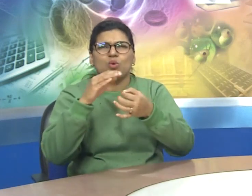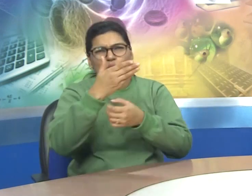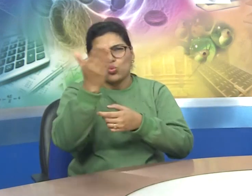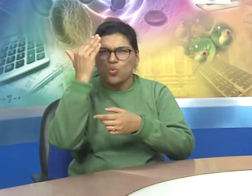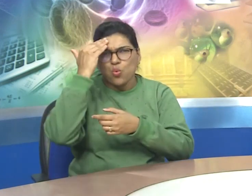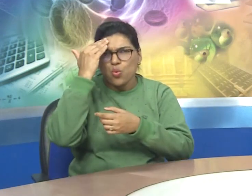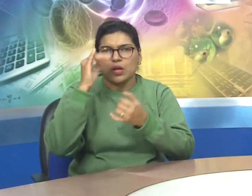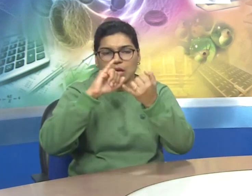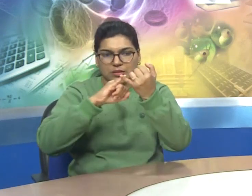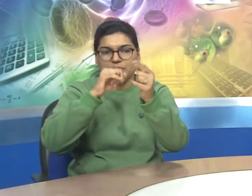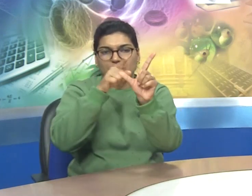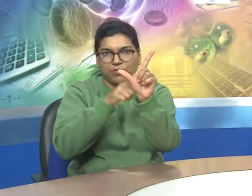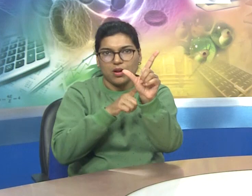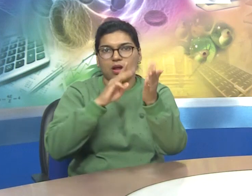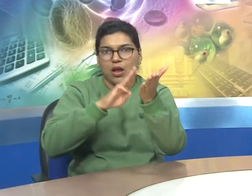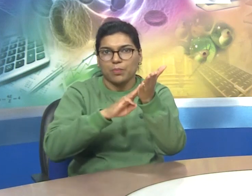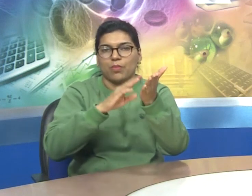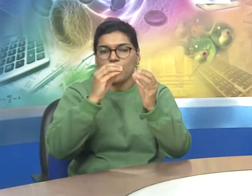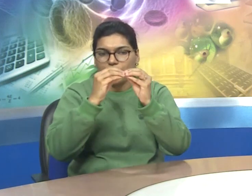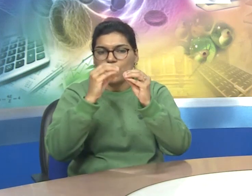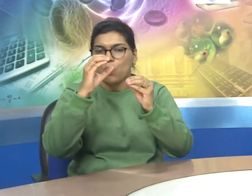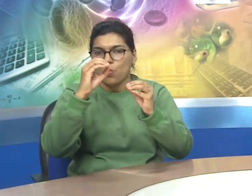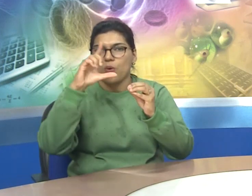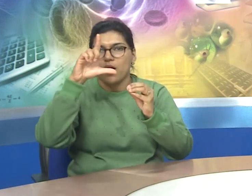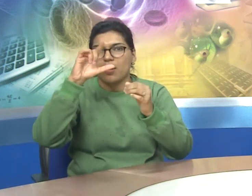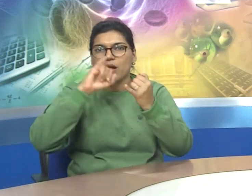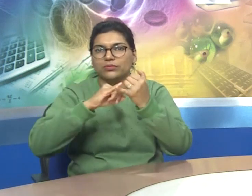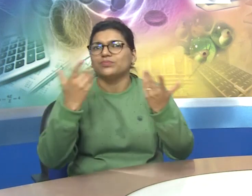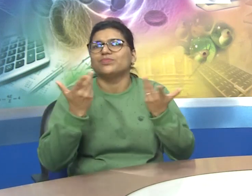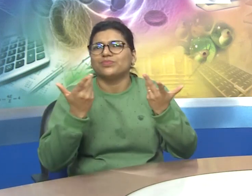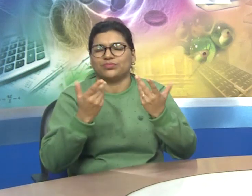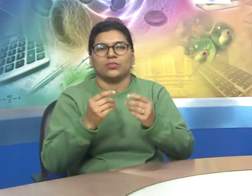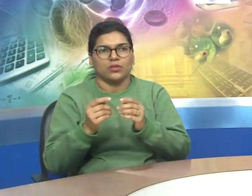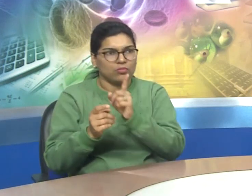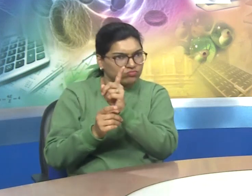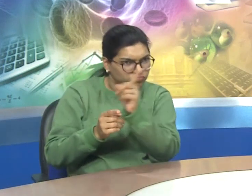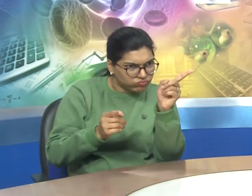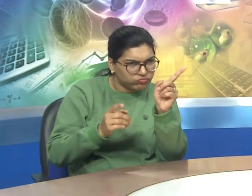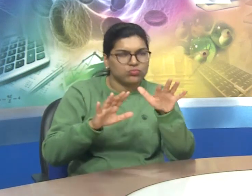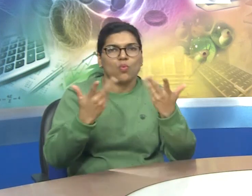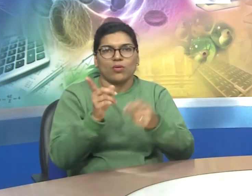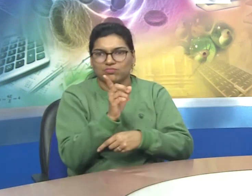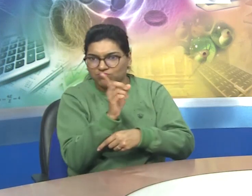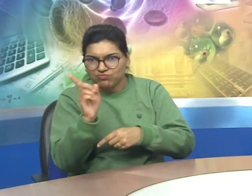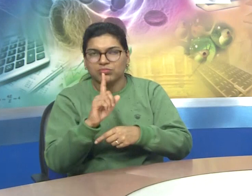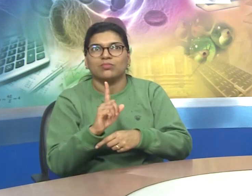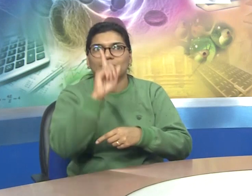Notation is the system of symbols used to represent the classes in a classification